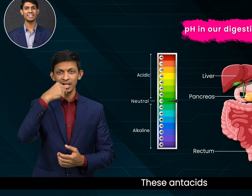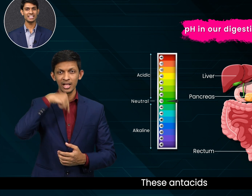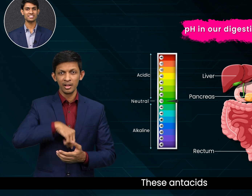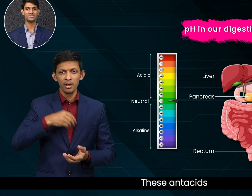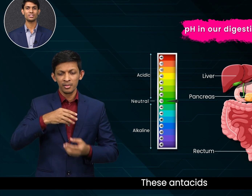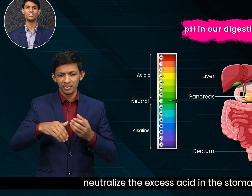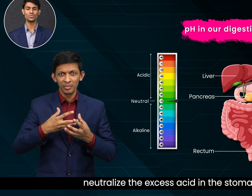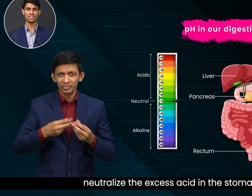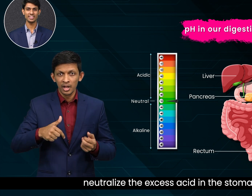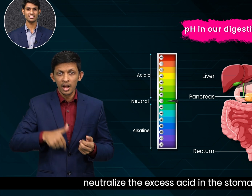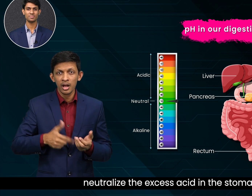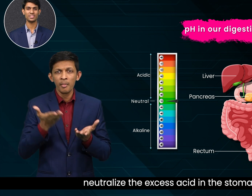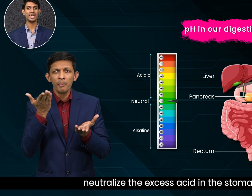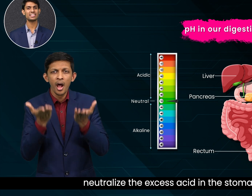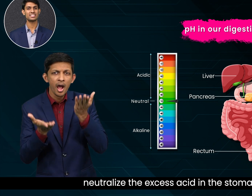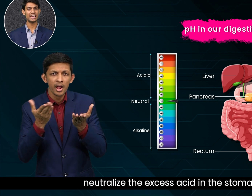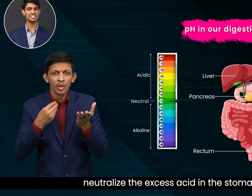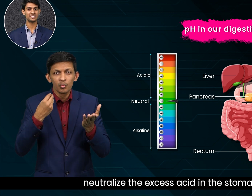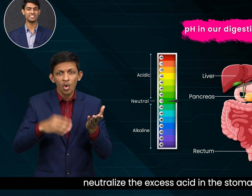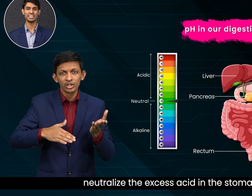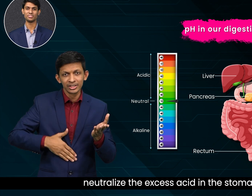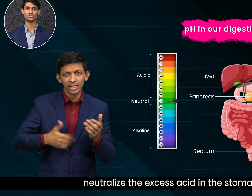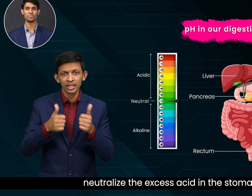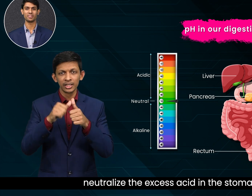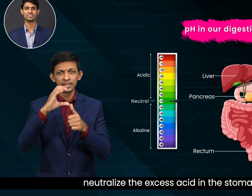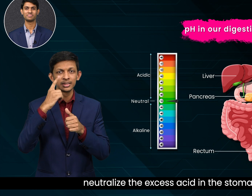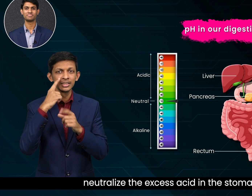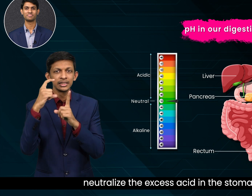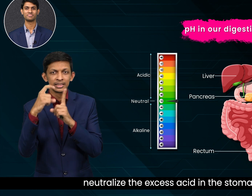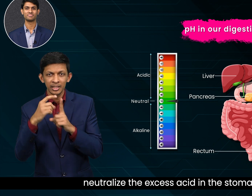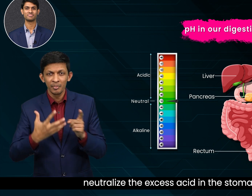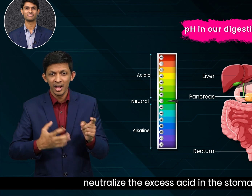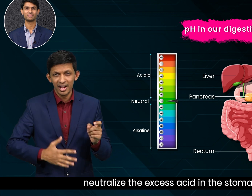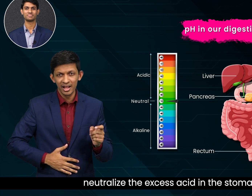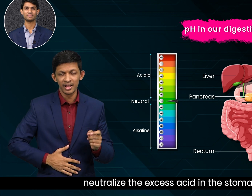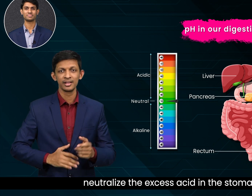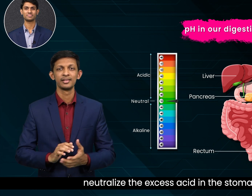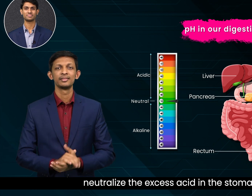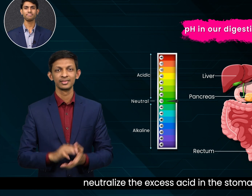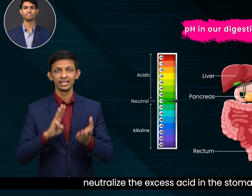These antacids neutralize the excess acid in the stomach.